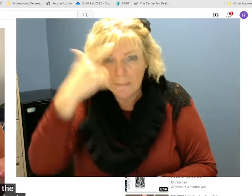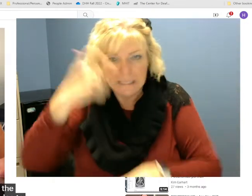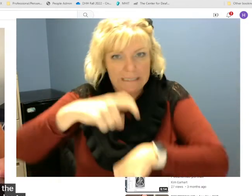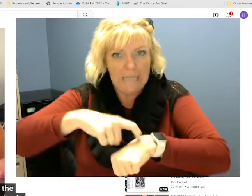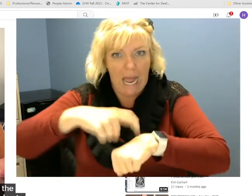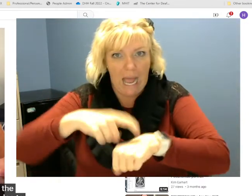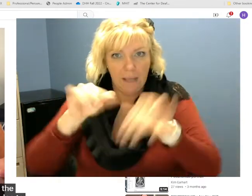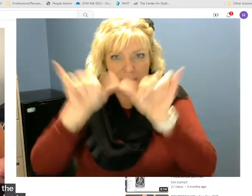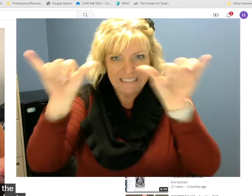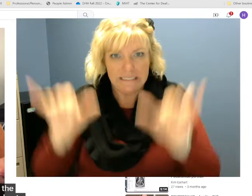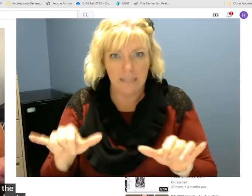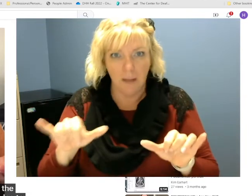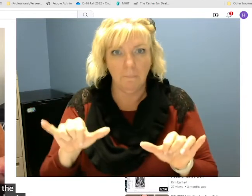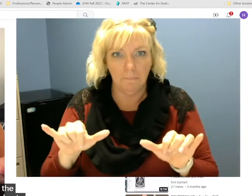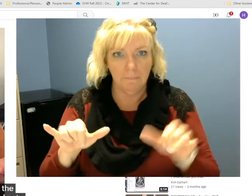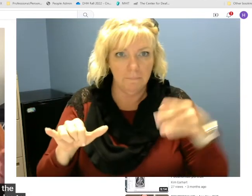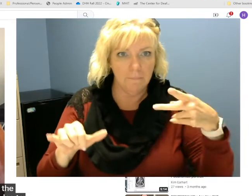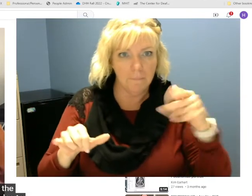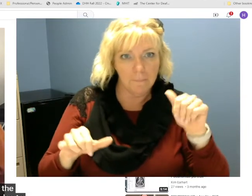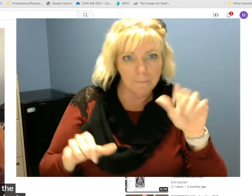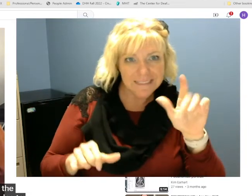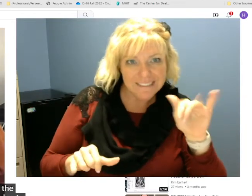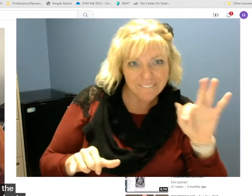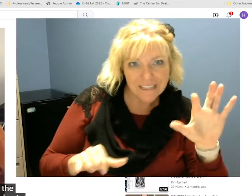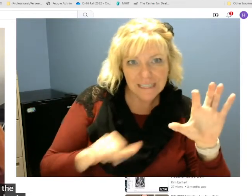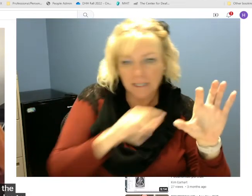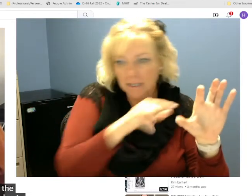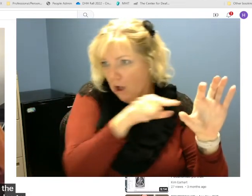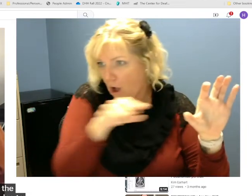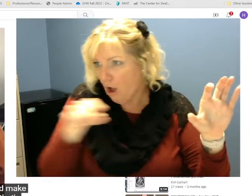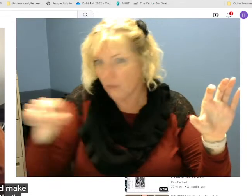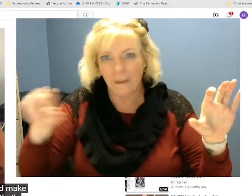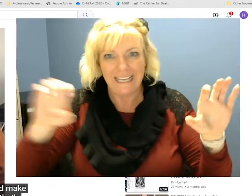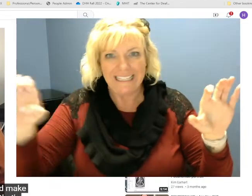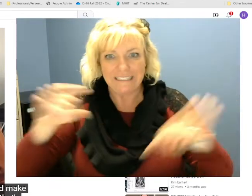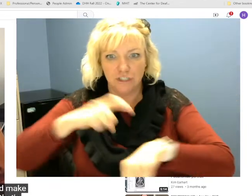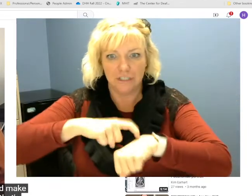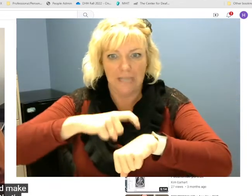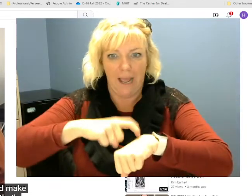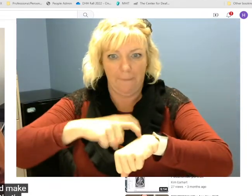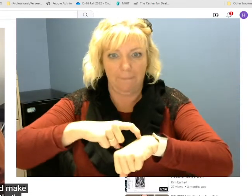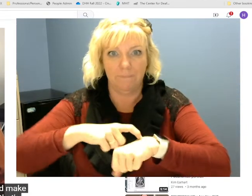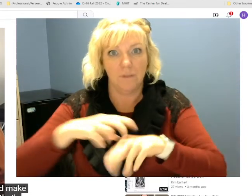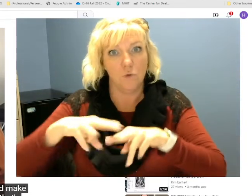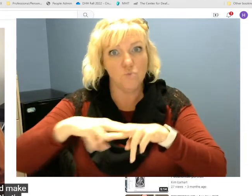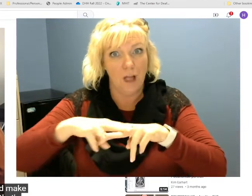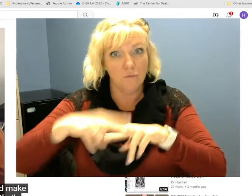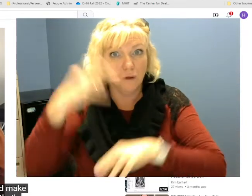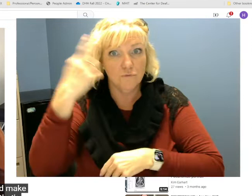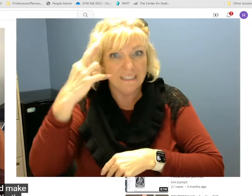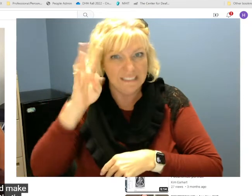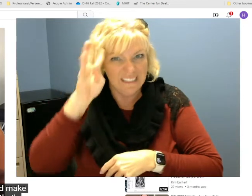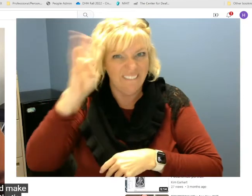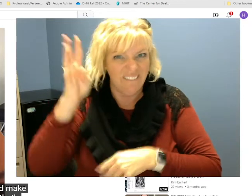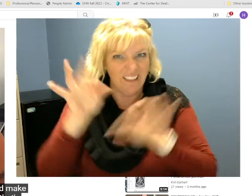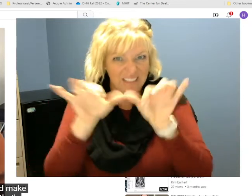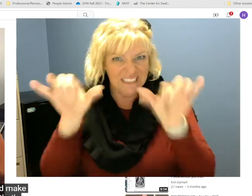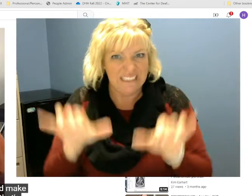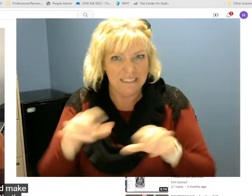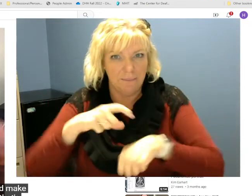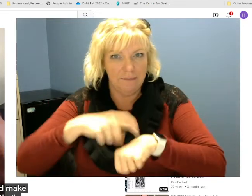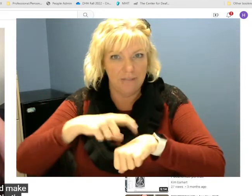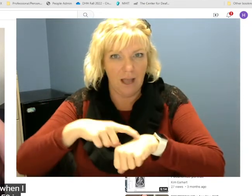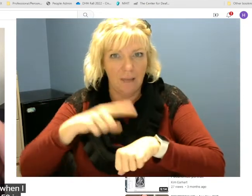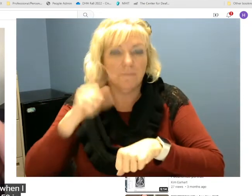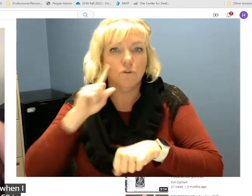It was the railroads that came up with this idea to standardize time because it would make it easier to run the